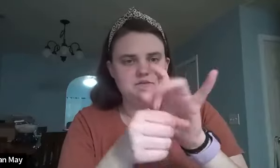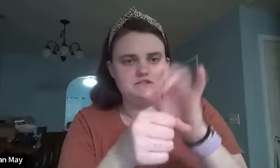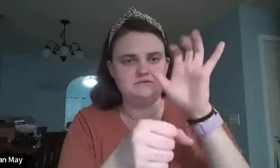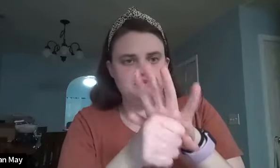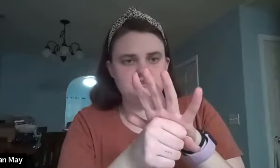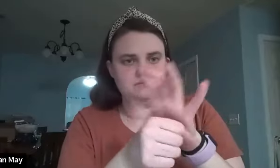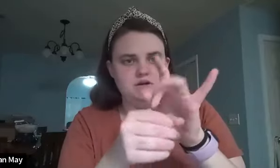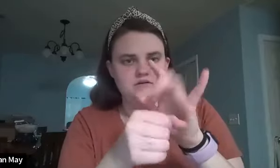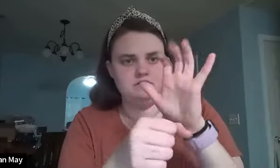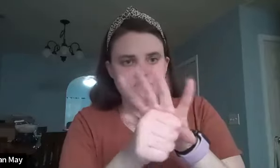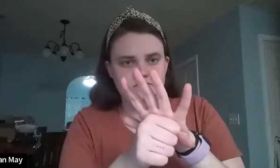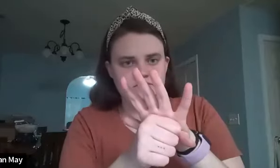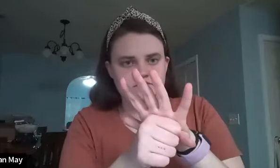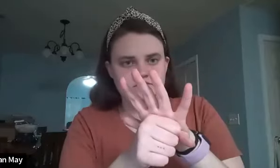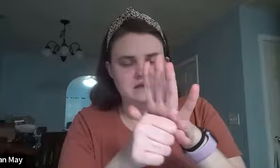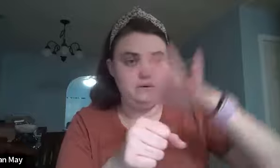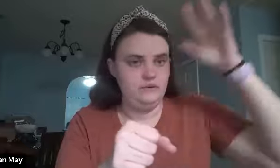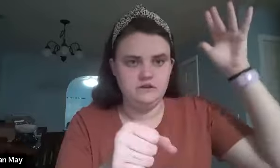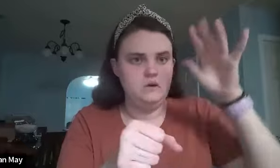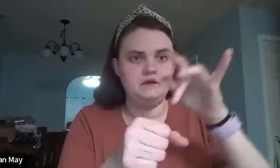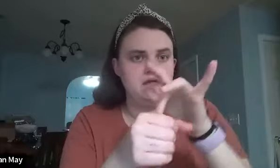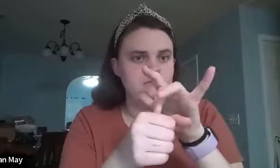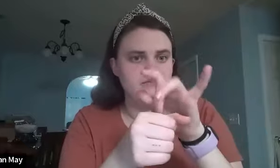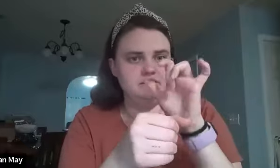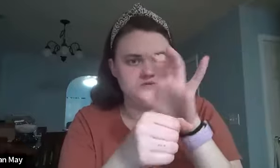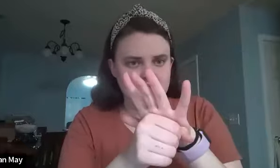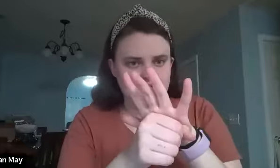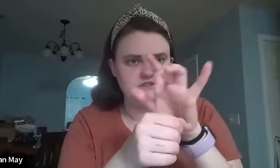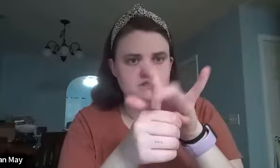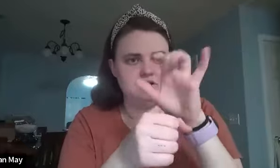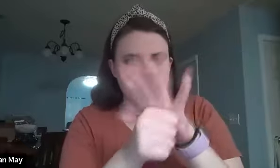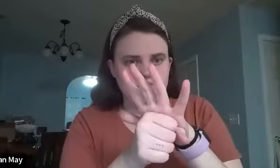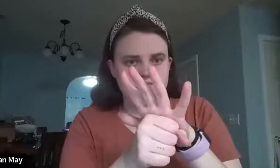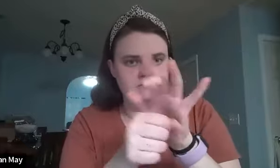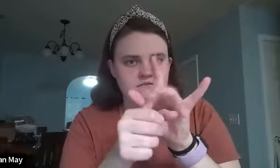it. So soda. I went really wide on that one, but soda.